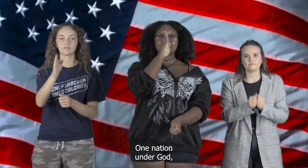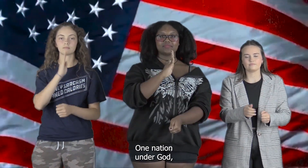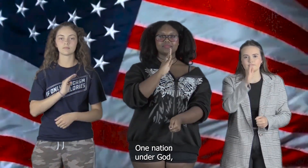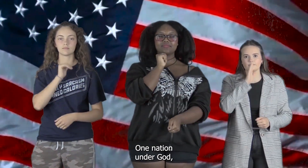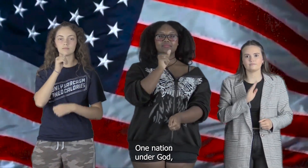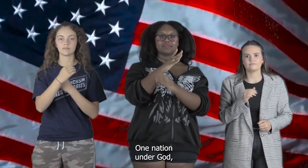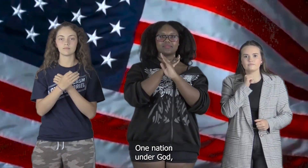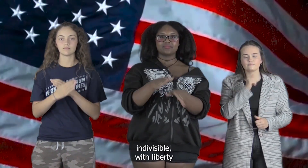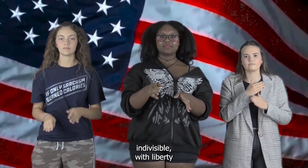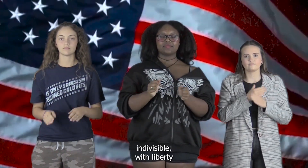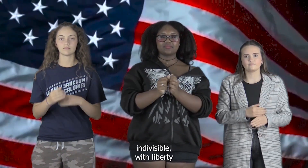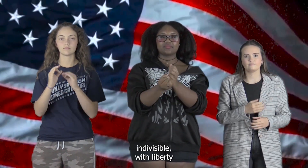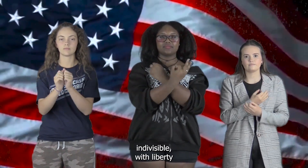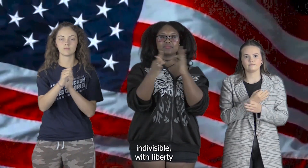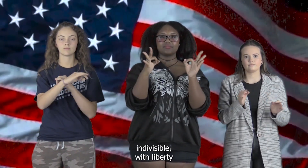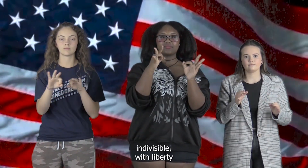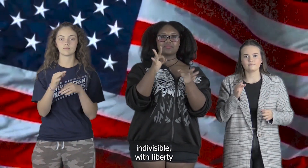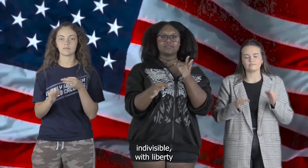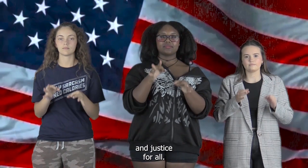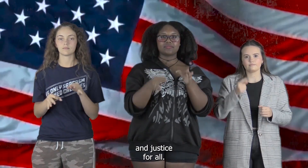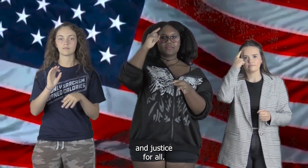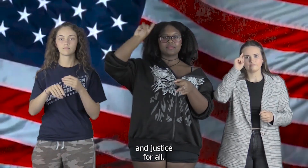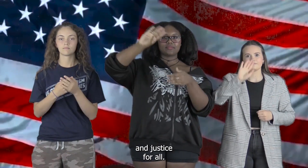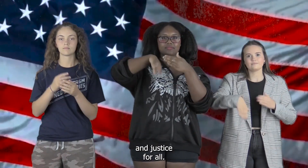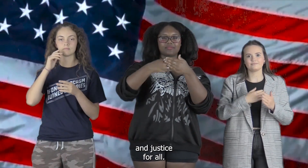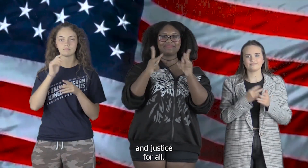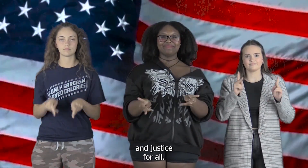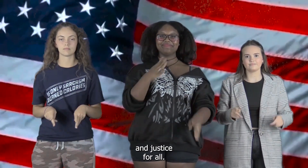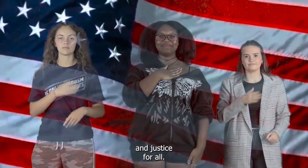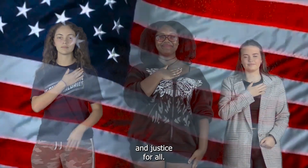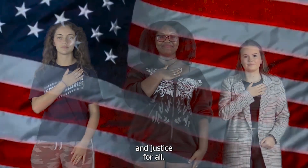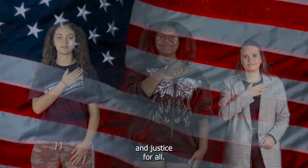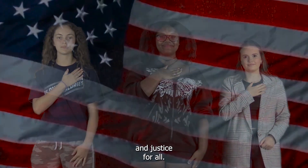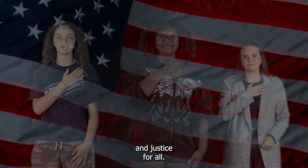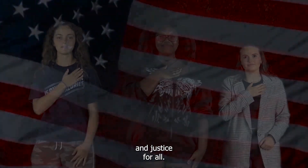under God, indivisible, with liberty and justice for all.